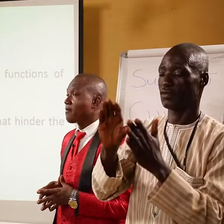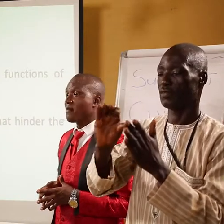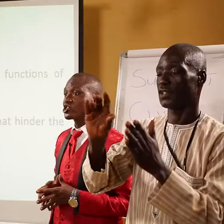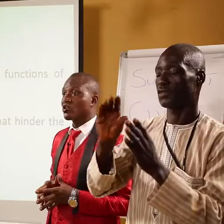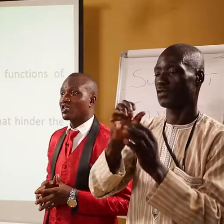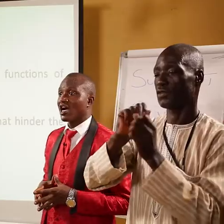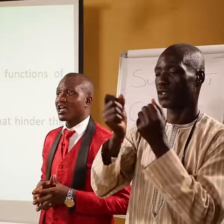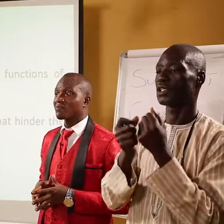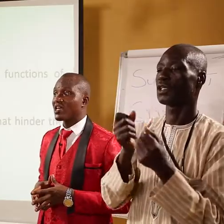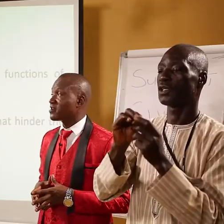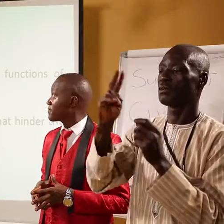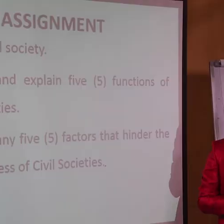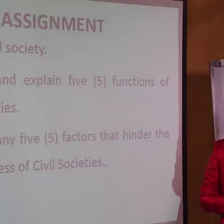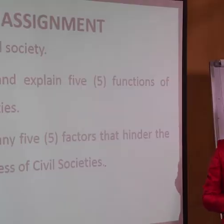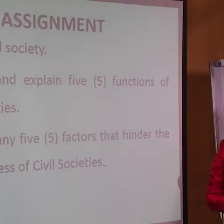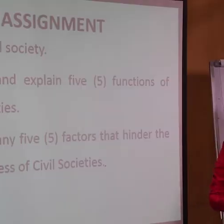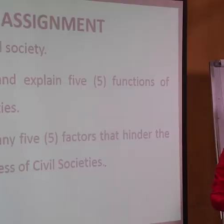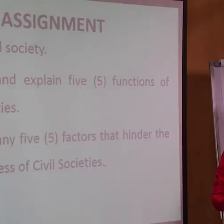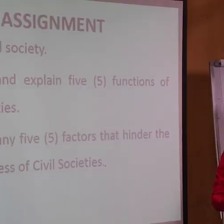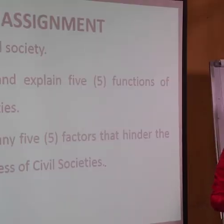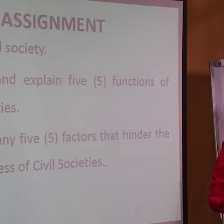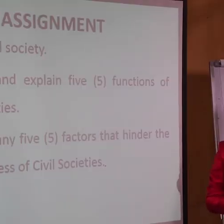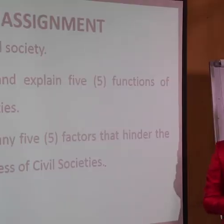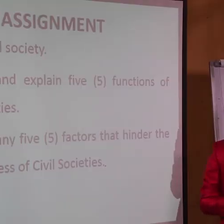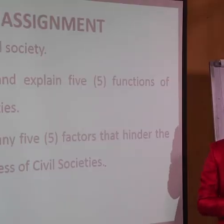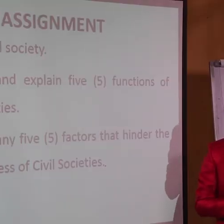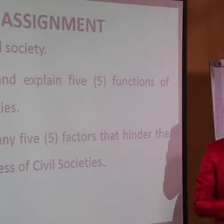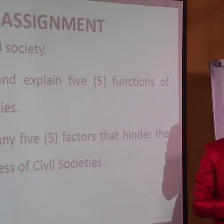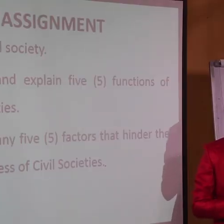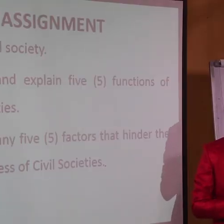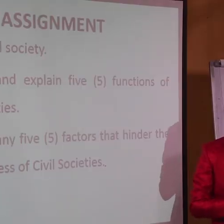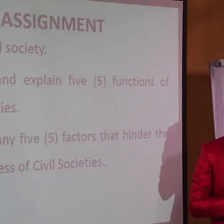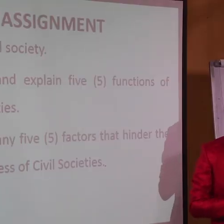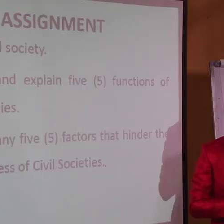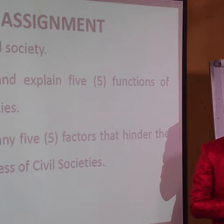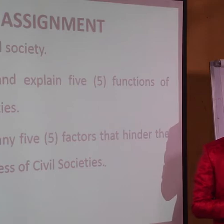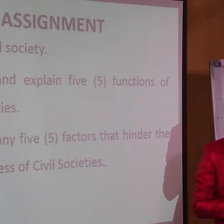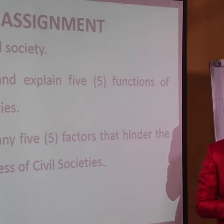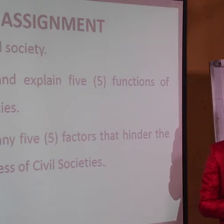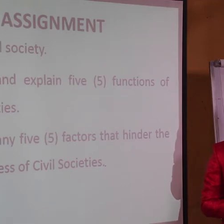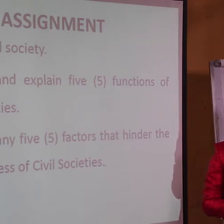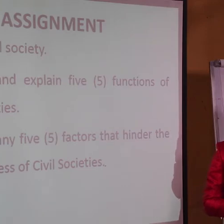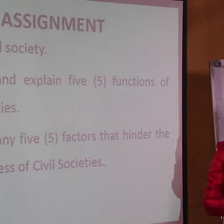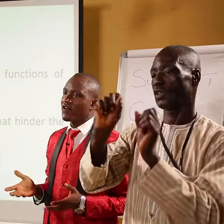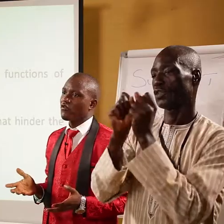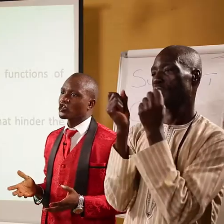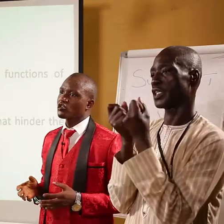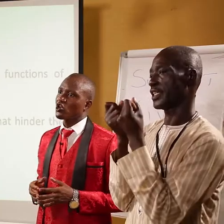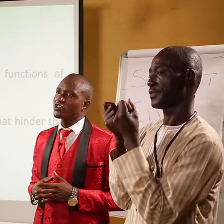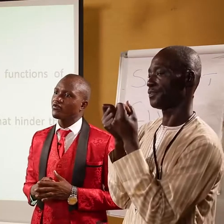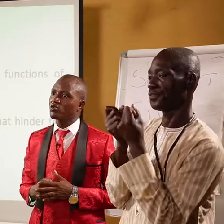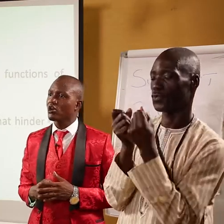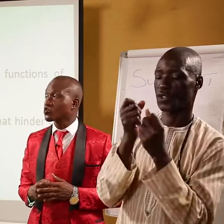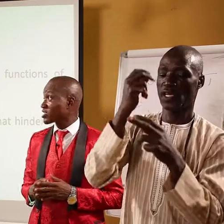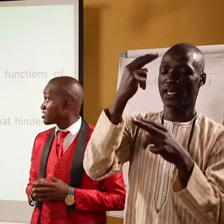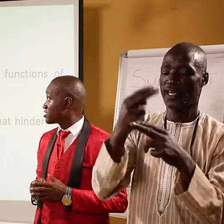2, mention and explain 5 functions of civil societies. Mention and explain 5 functions